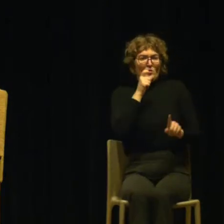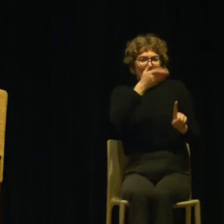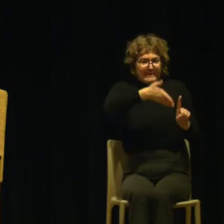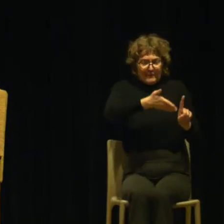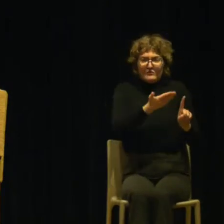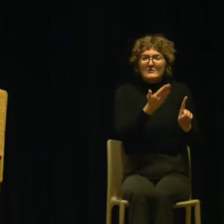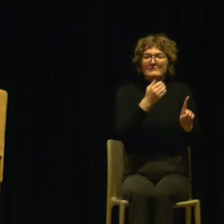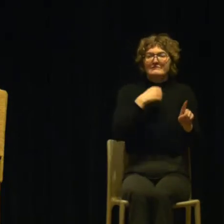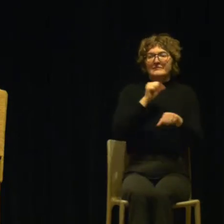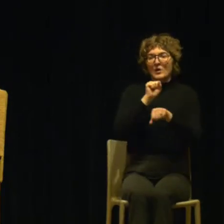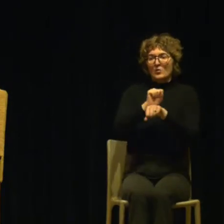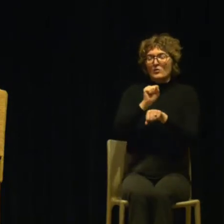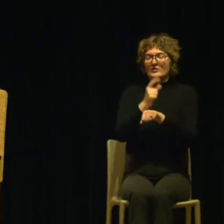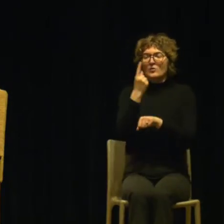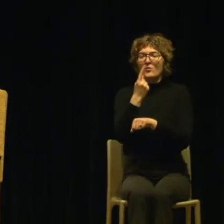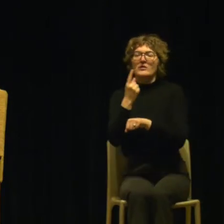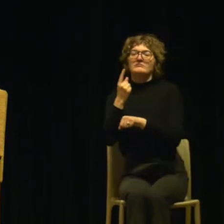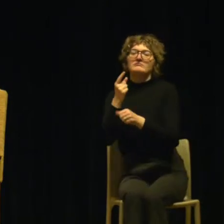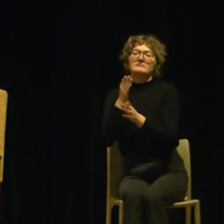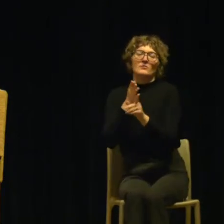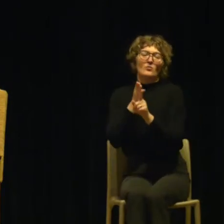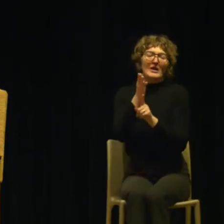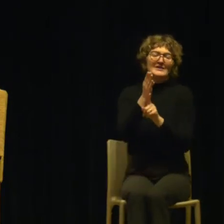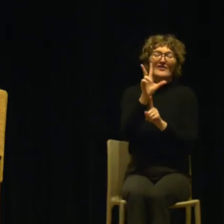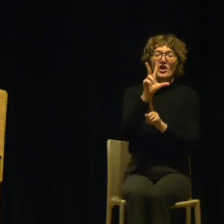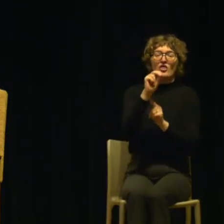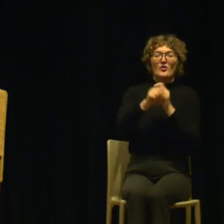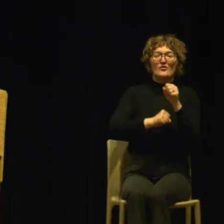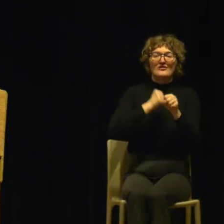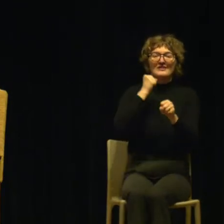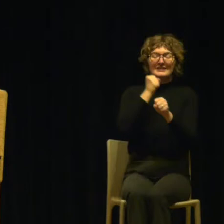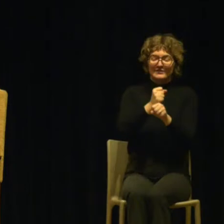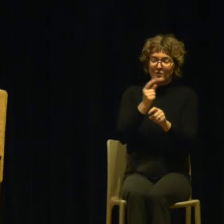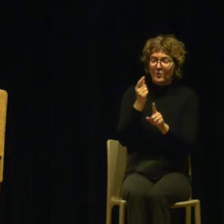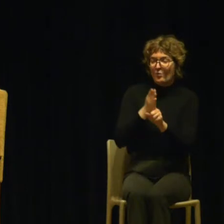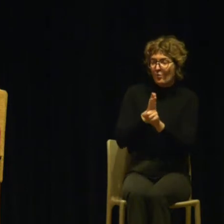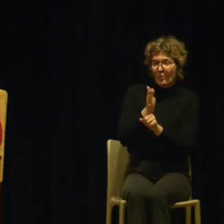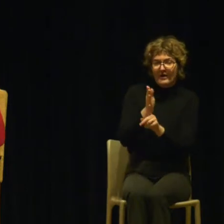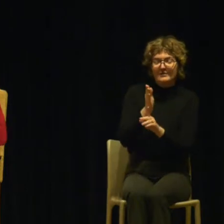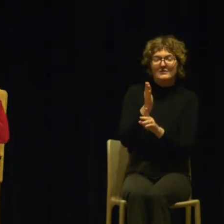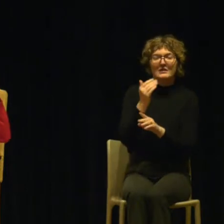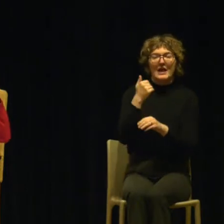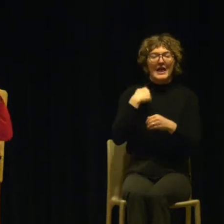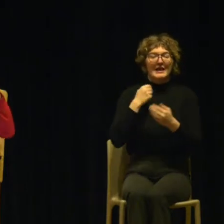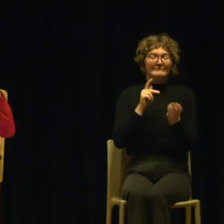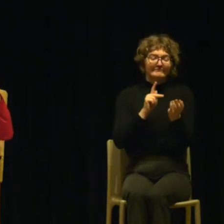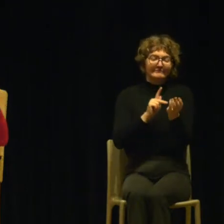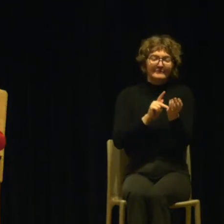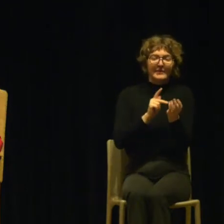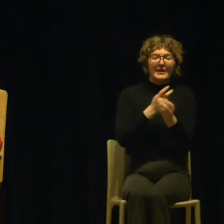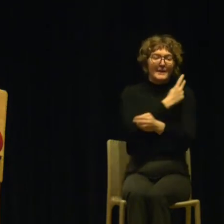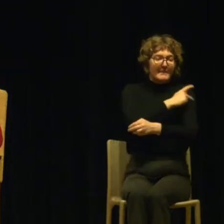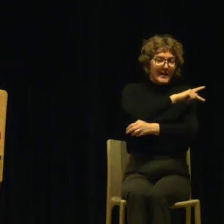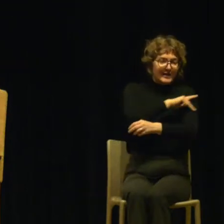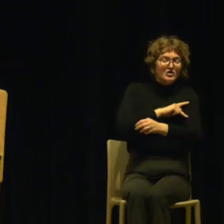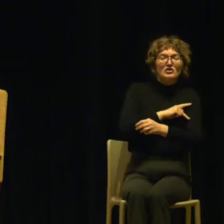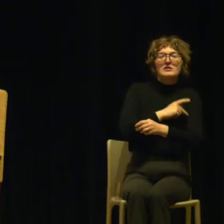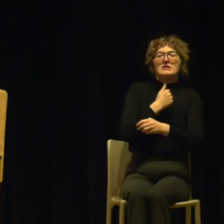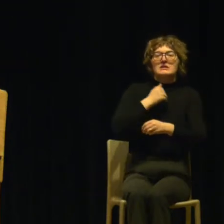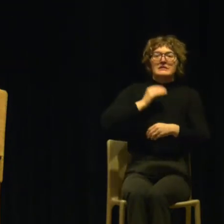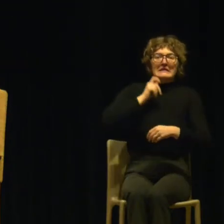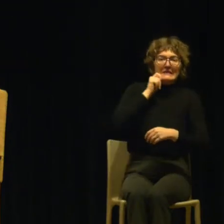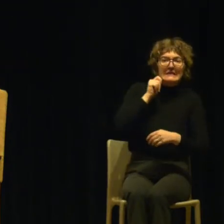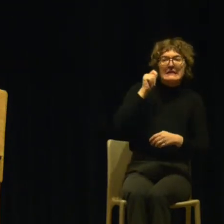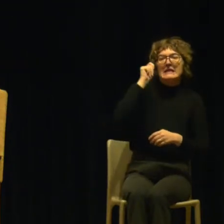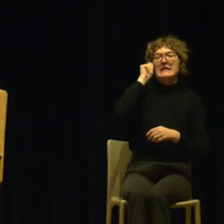in one practice for almost 30 years in one area. I have patients that I have seen through puberty,